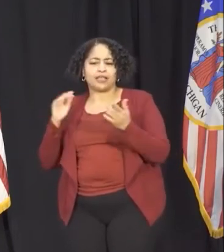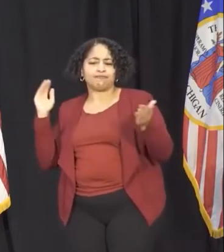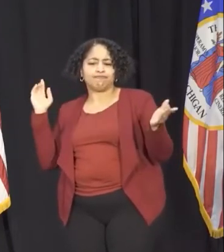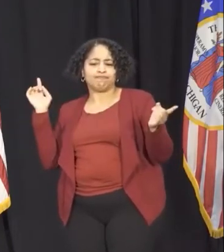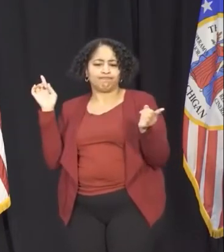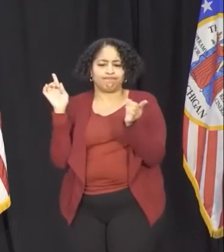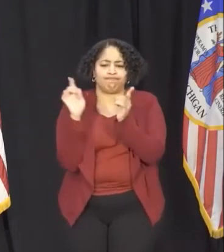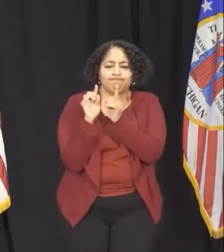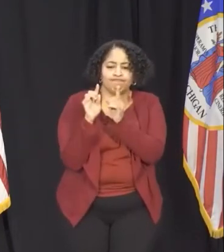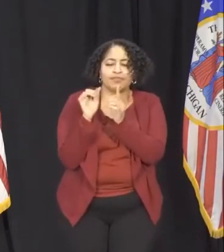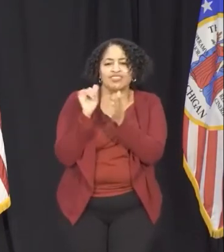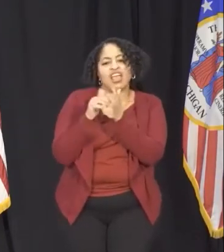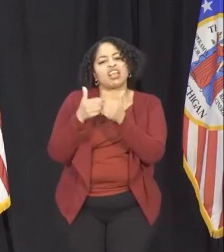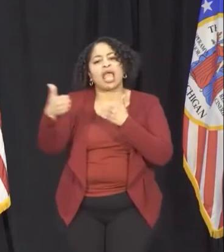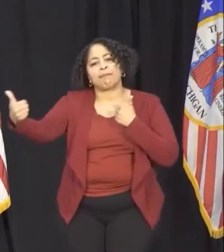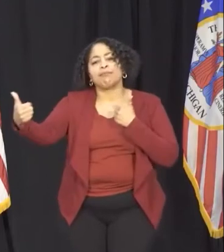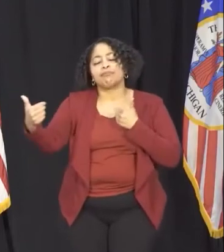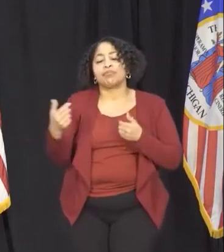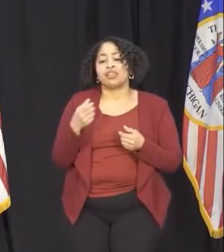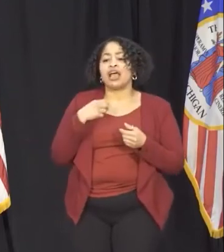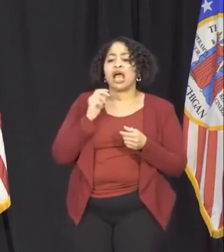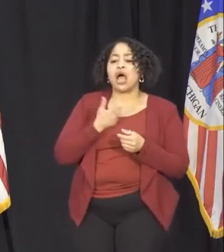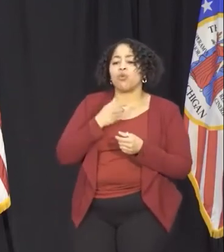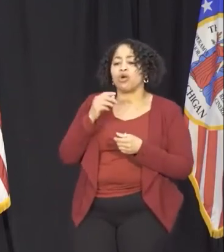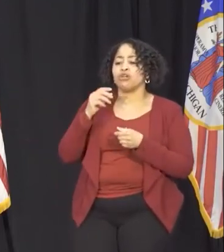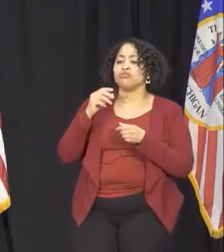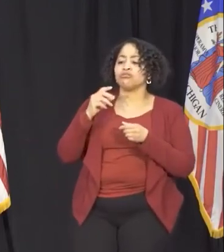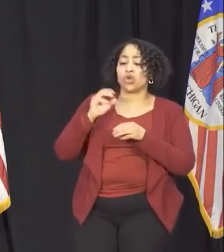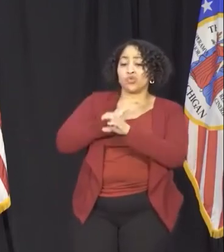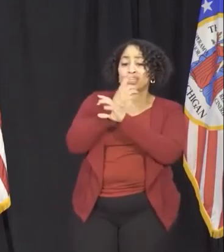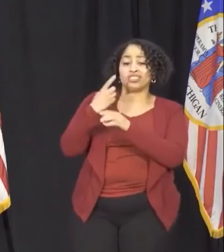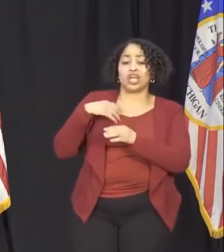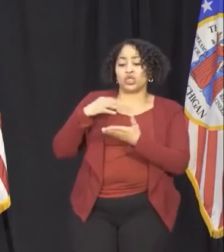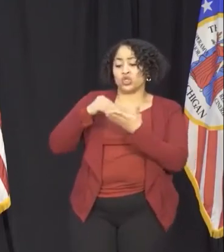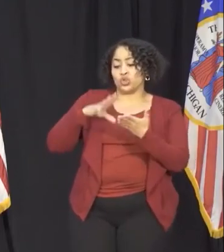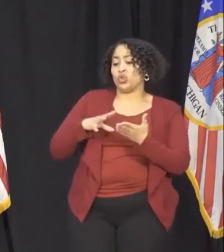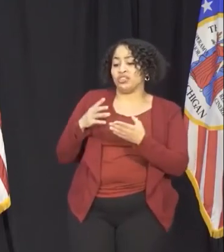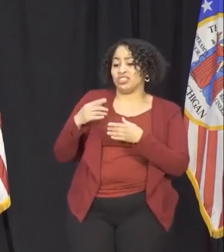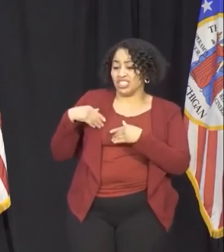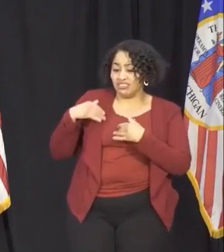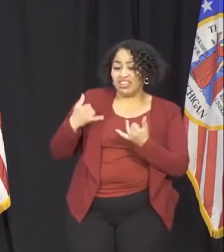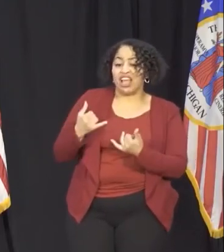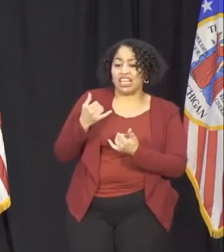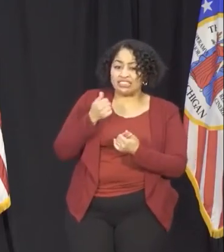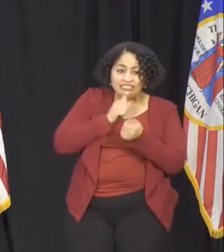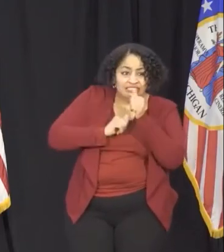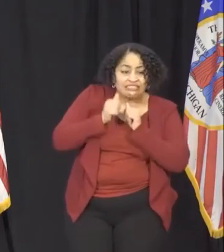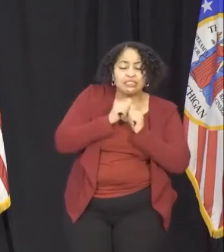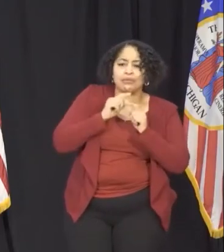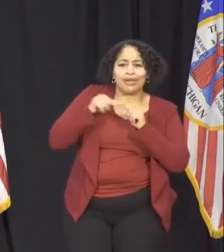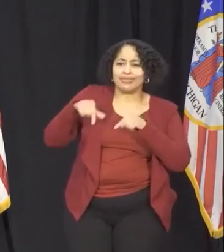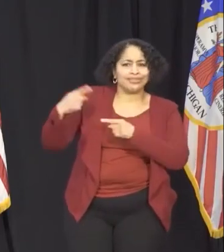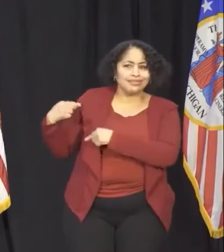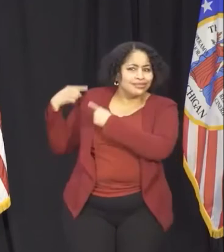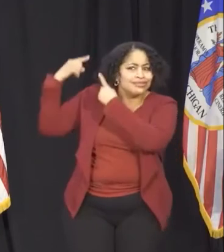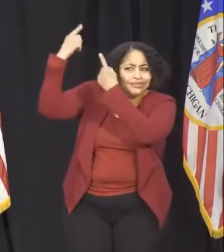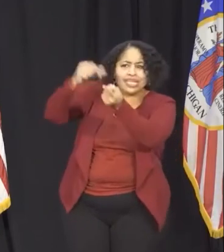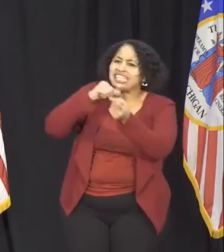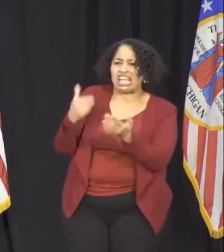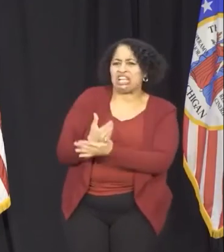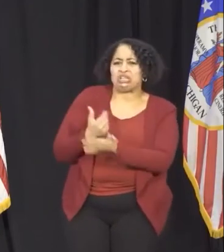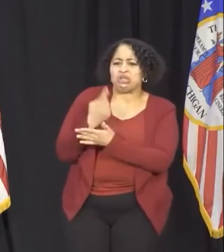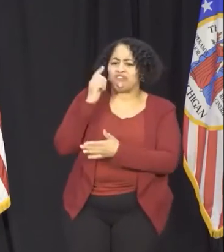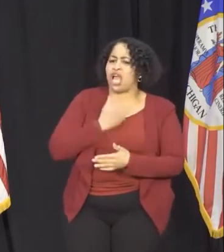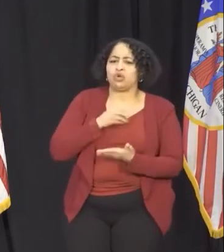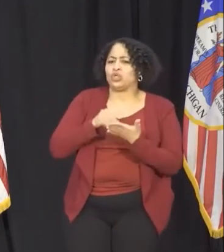so, about the immediate crisis that our children are facing, but this has been an ongoing crisis as far as the digital divide, and this is going to allow